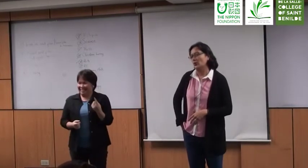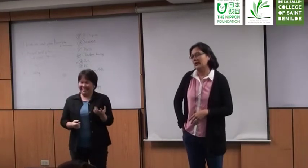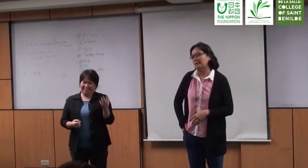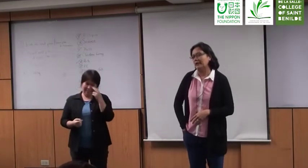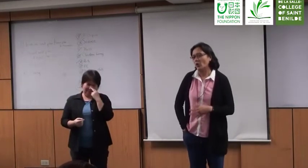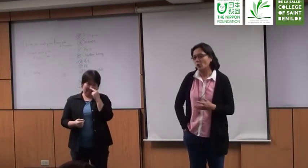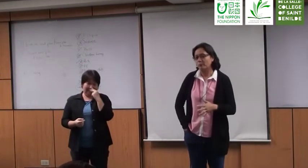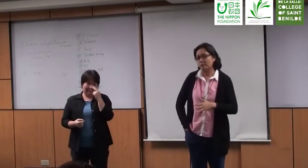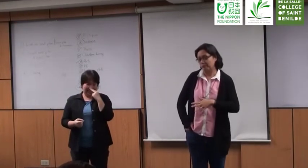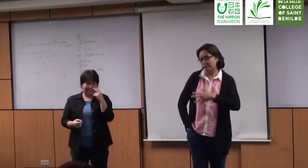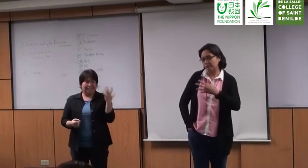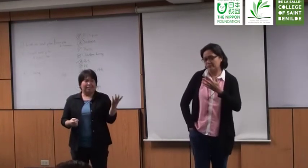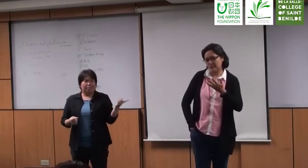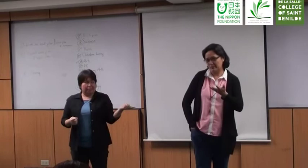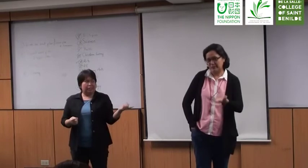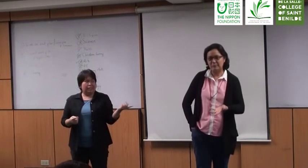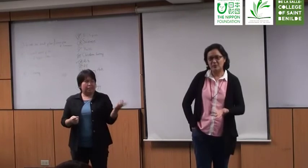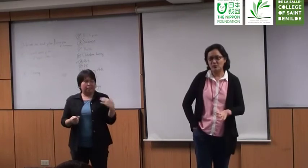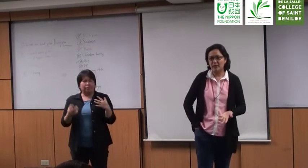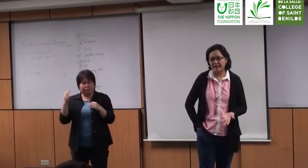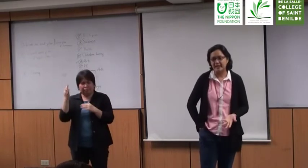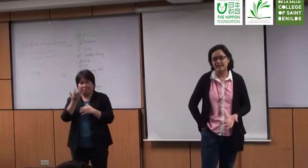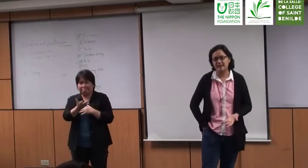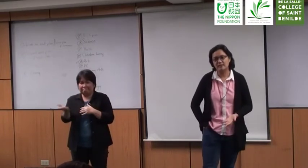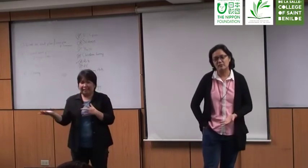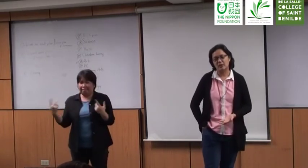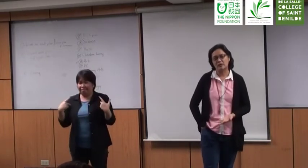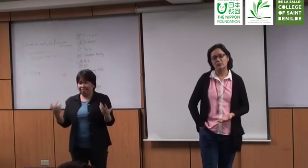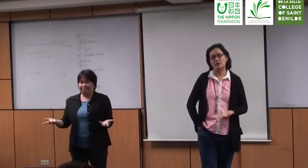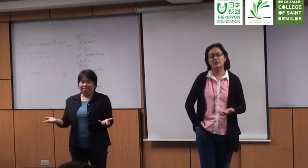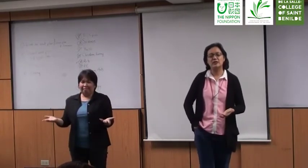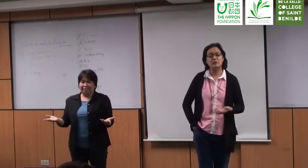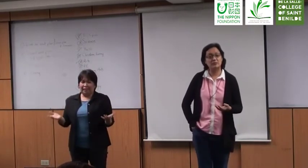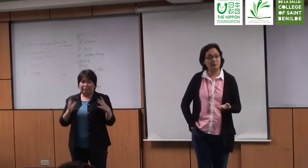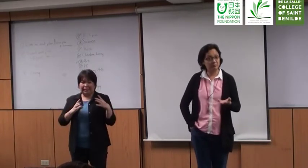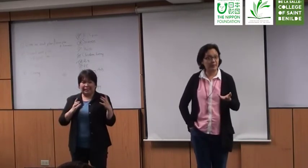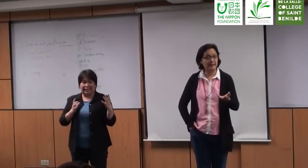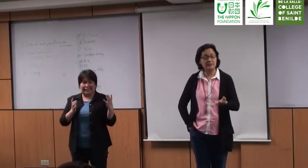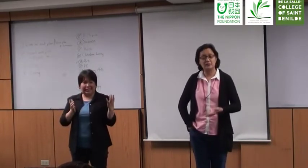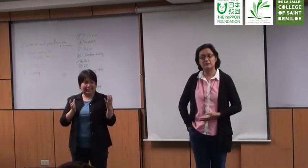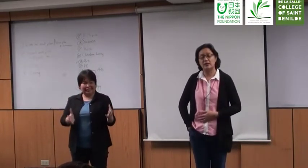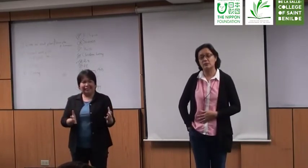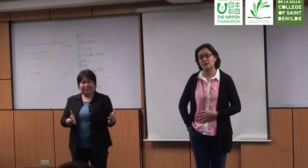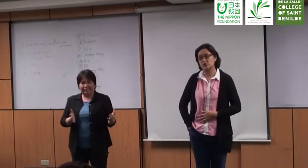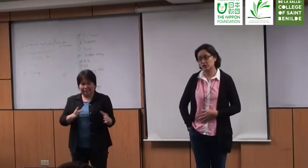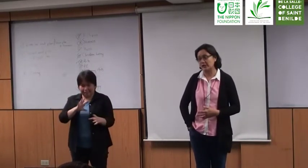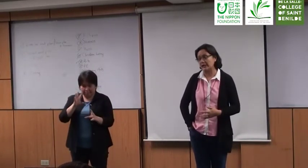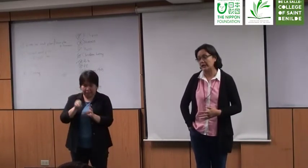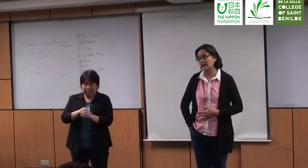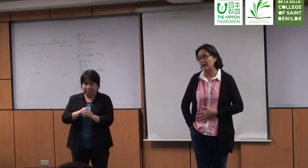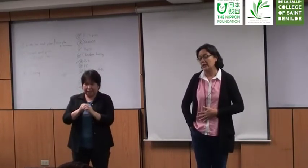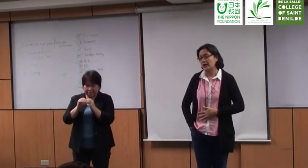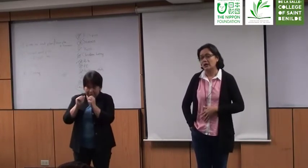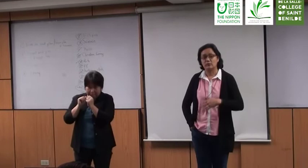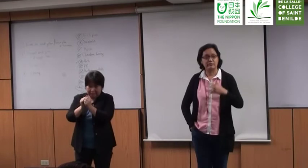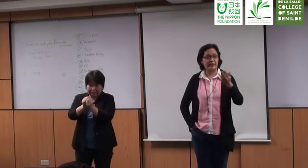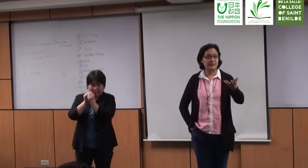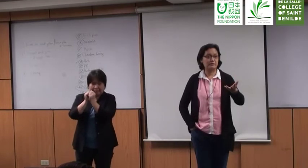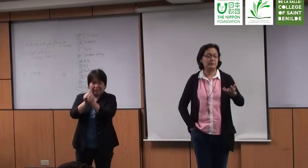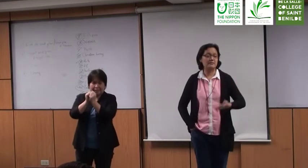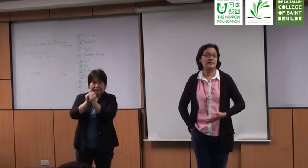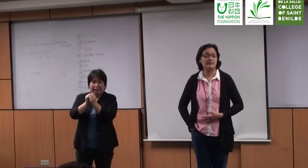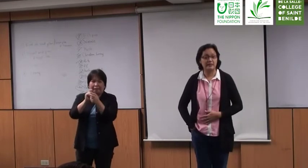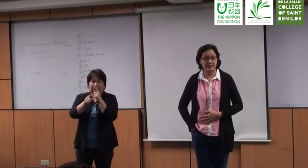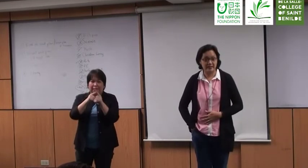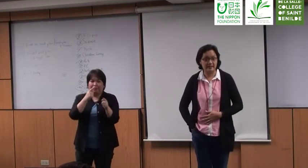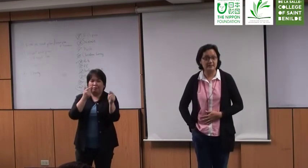So I hope the people who are here will continually be part of our journey. Our friends